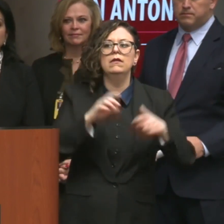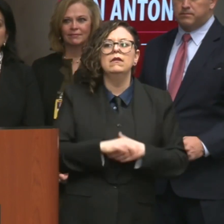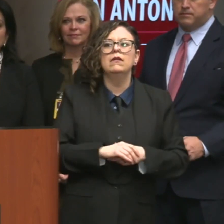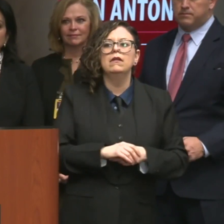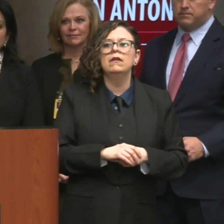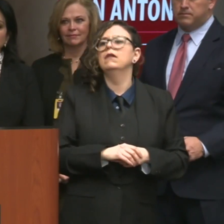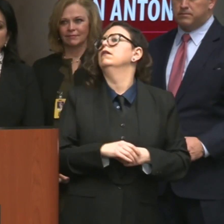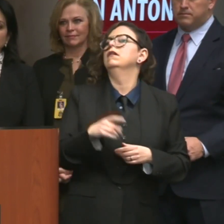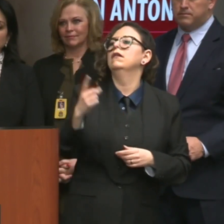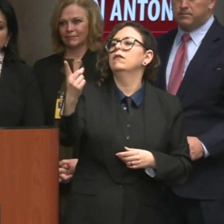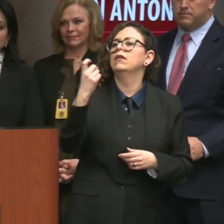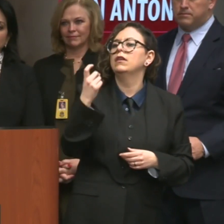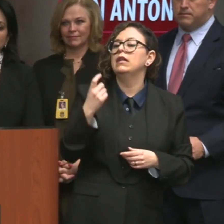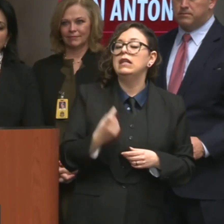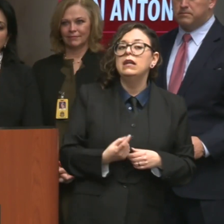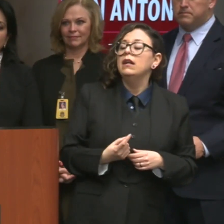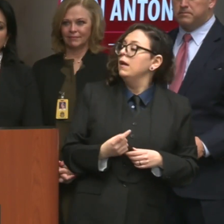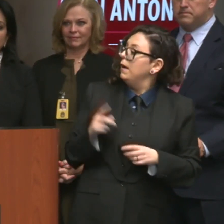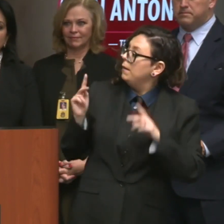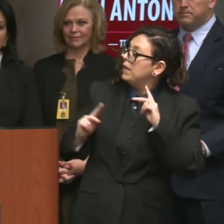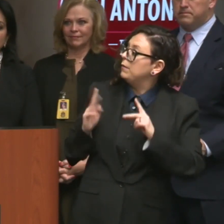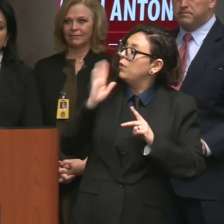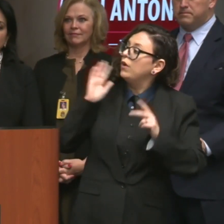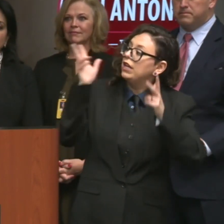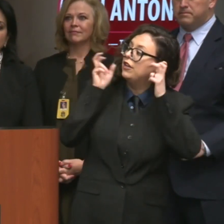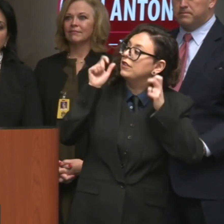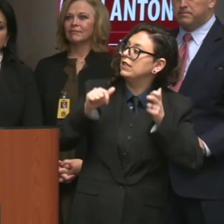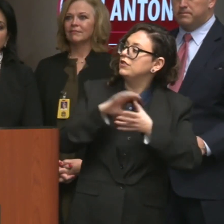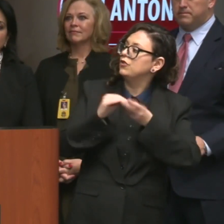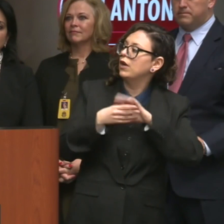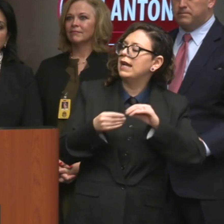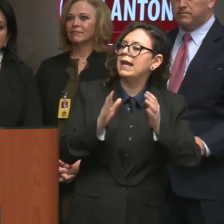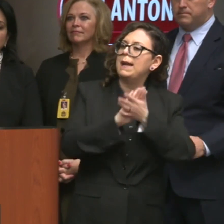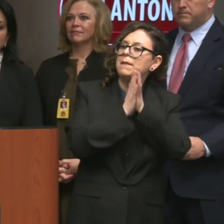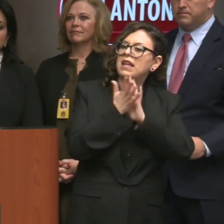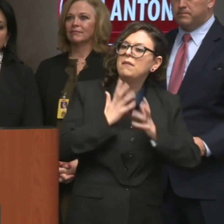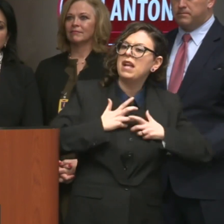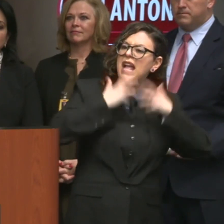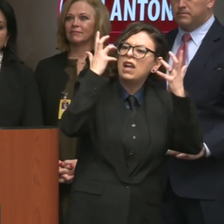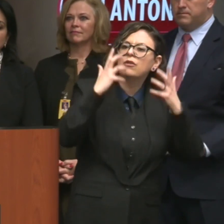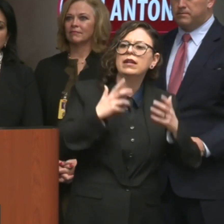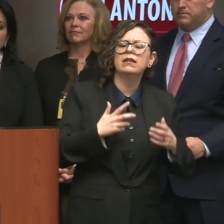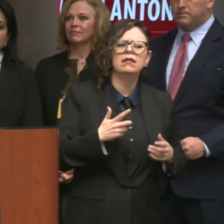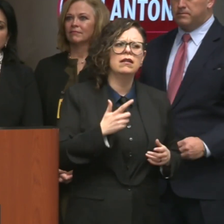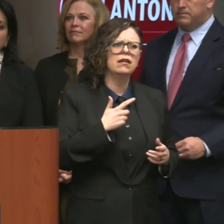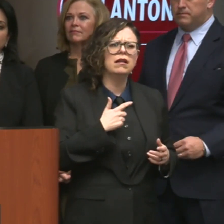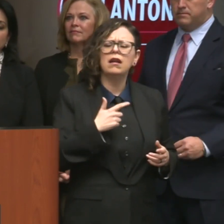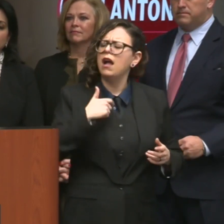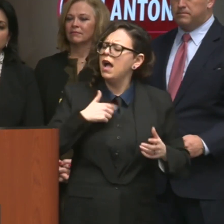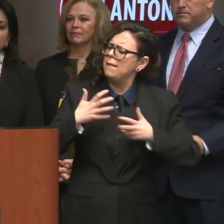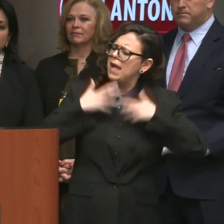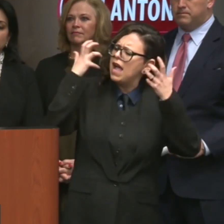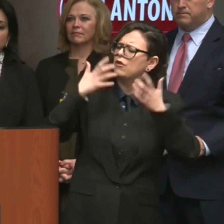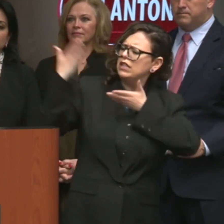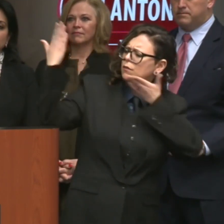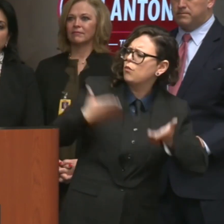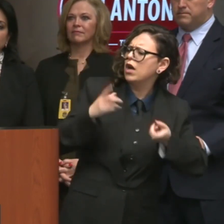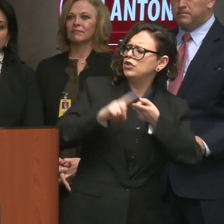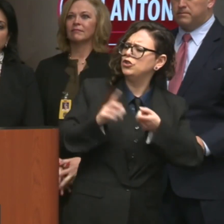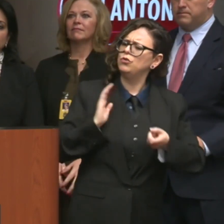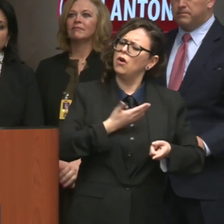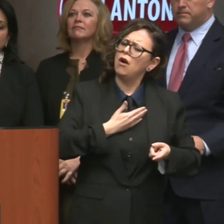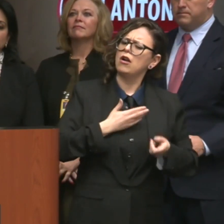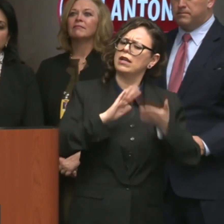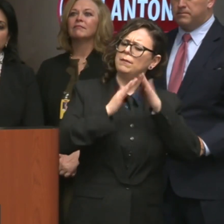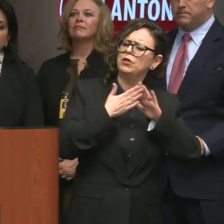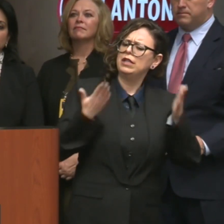going to be some people out there who will hear this story and get angry. They'll say, I'm angry that the coronavirus was brought here to our community,